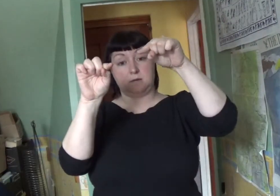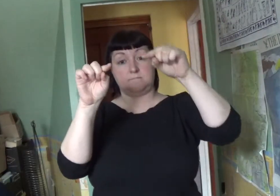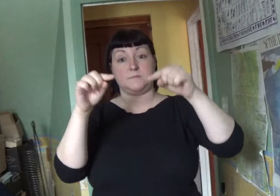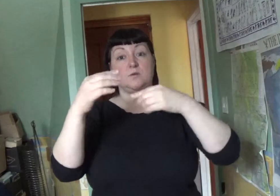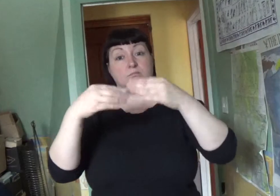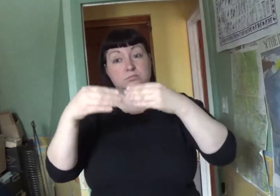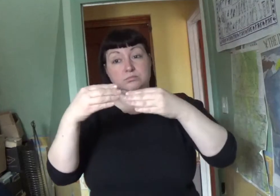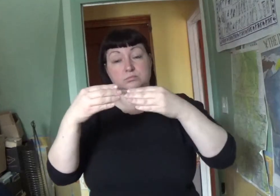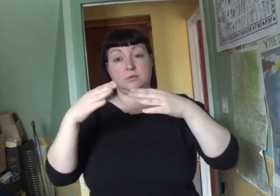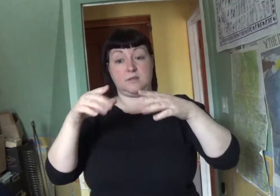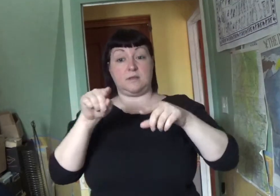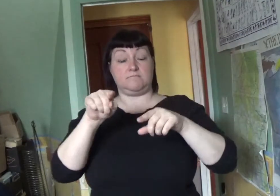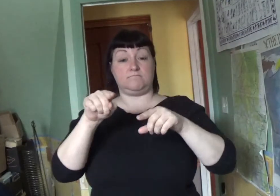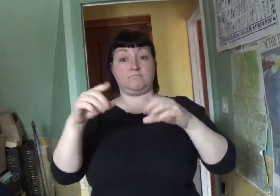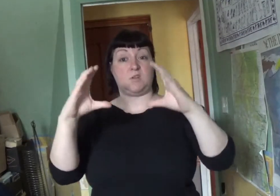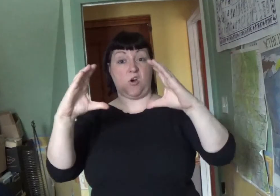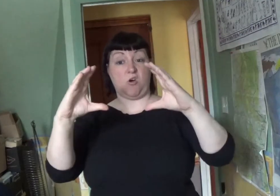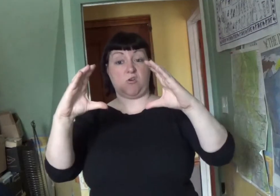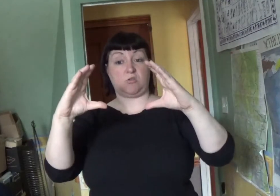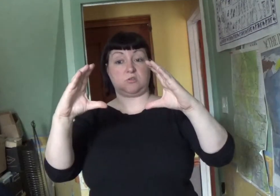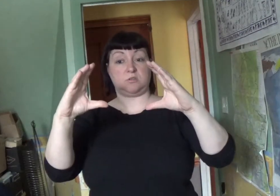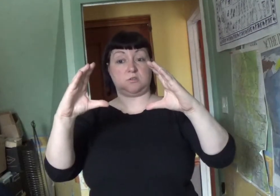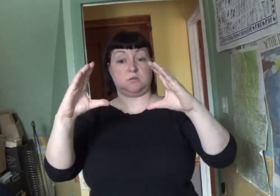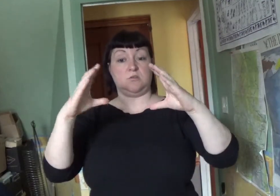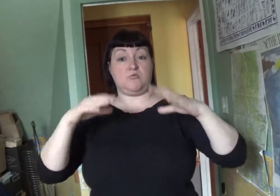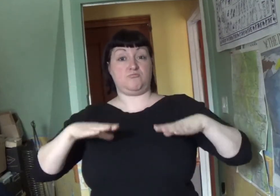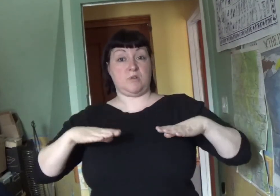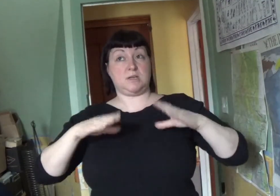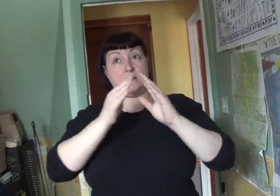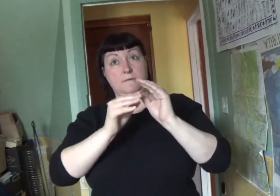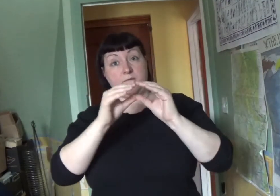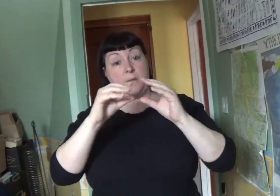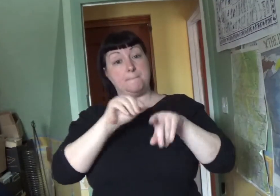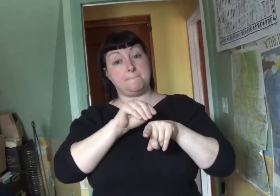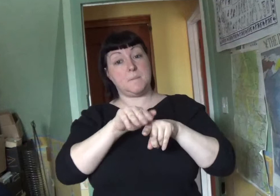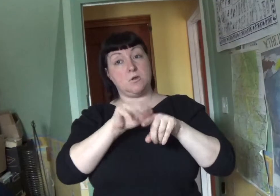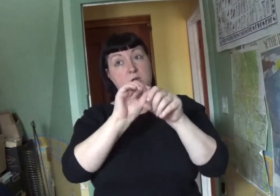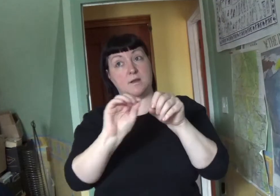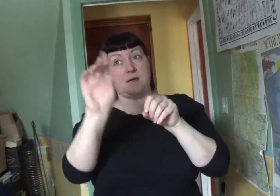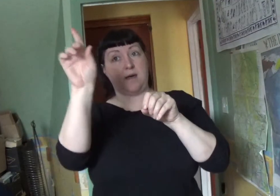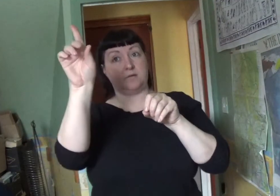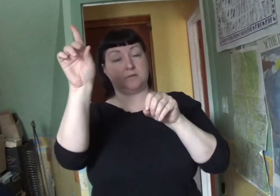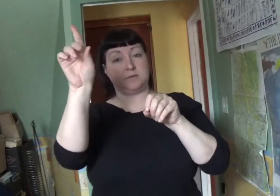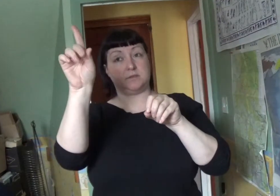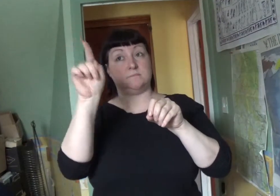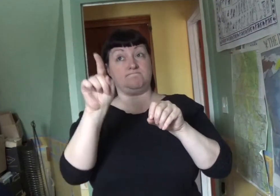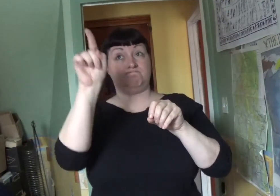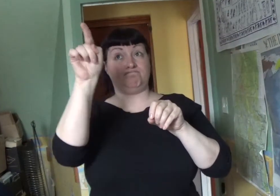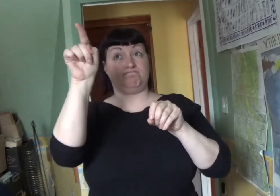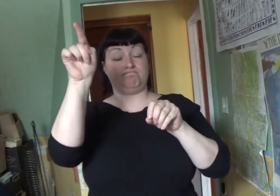and the name of it is the aorta. So if you've heard of the aorta, this is the artery that people are talking about. So this is